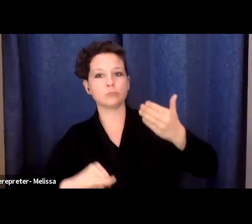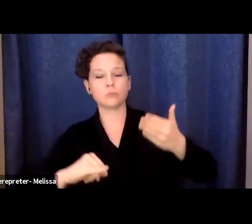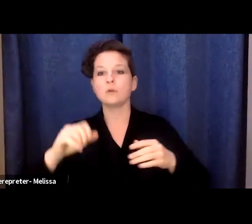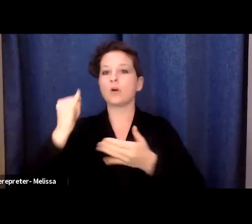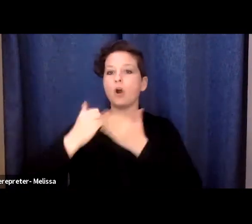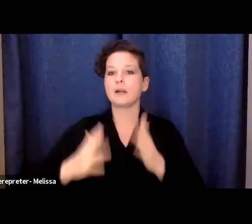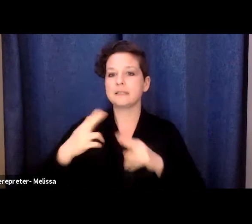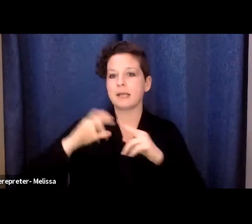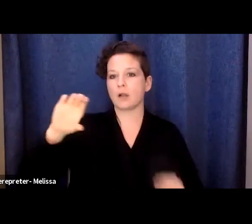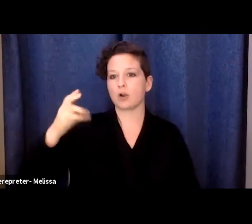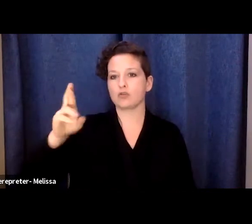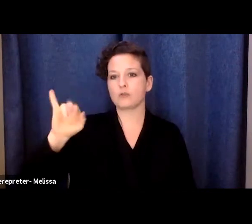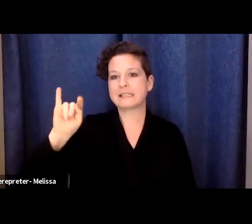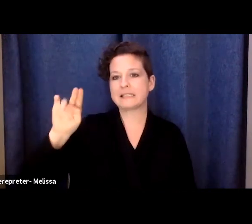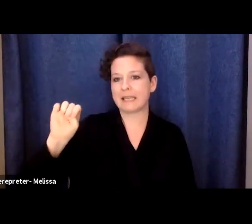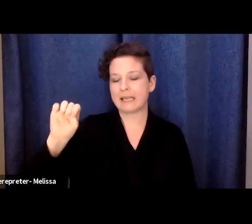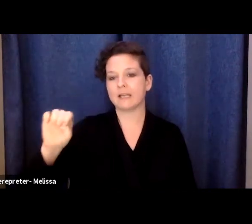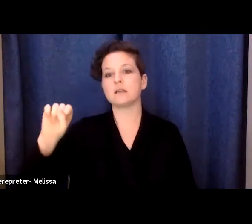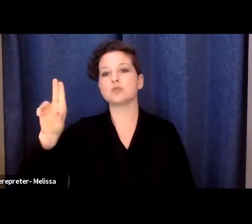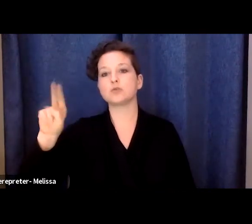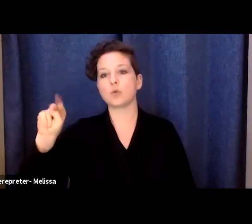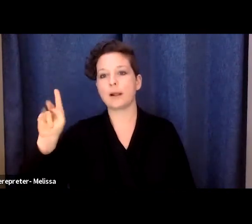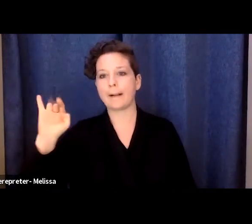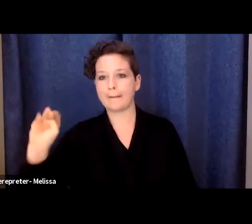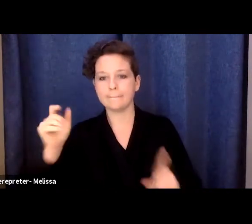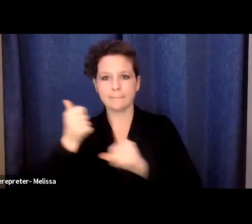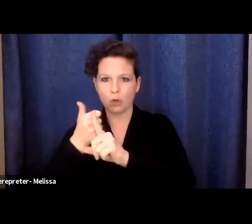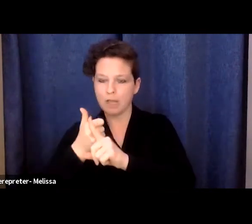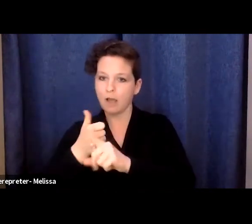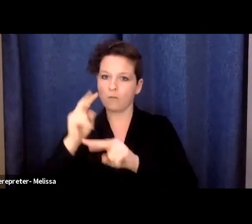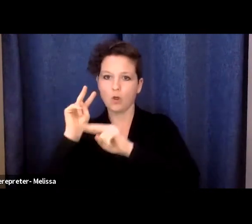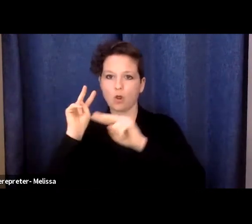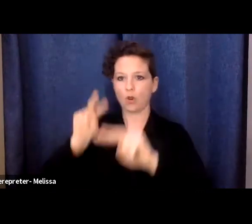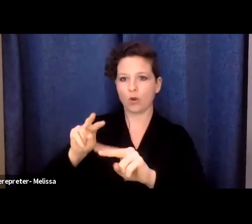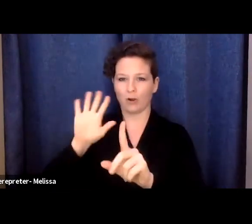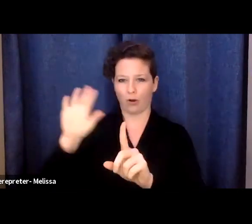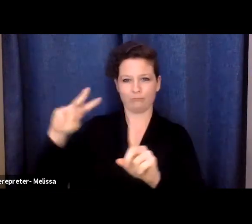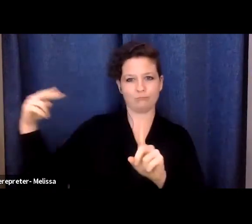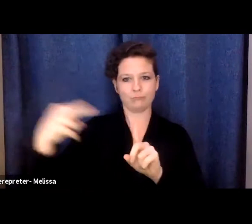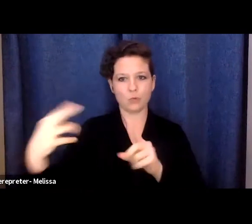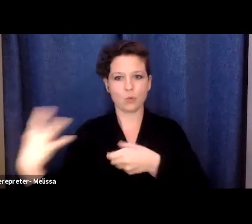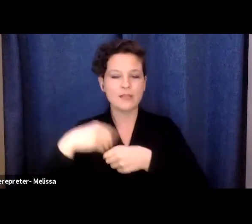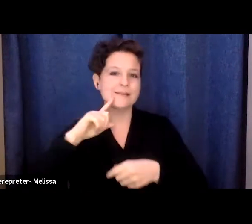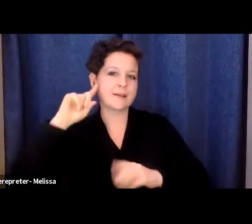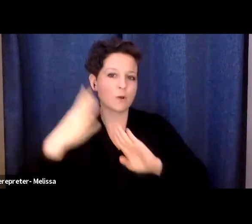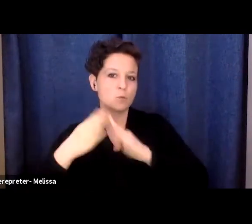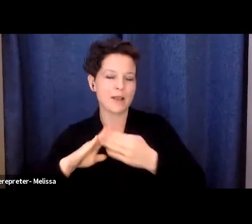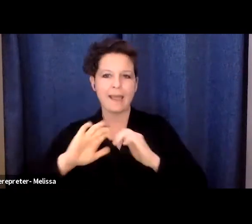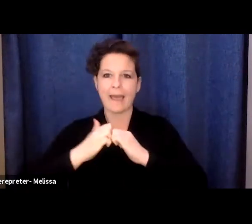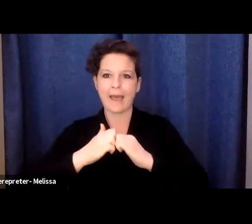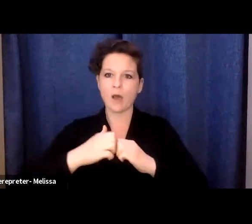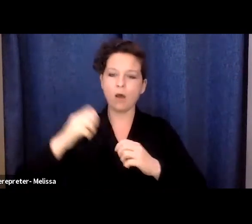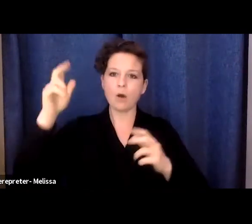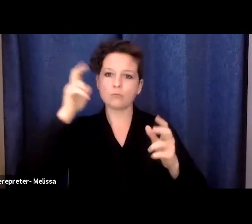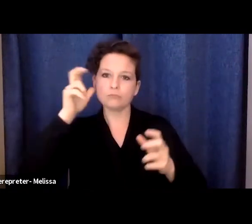whose work considers how sound operates in society from her perspective as part of the deaf community.